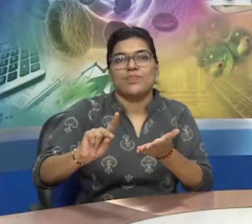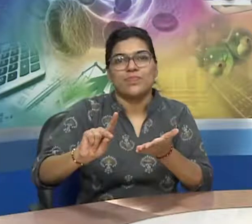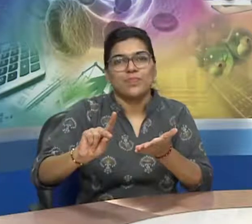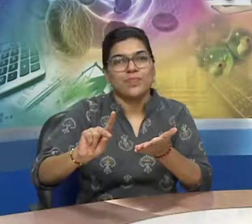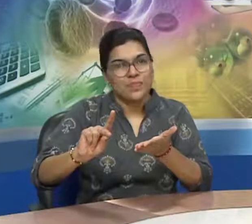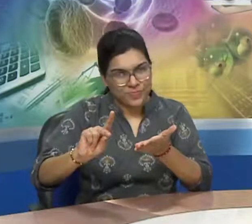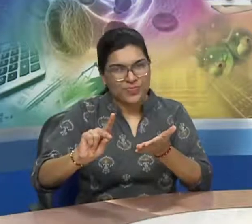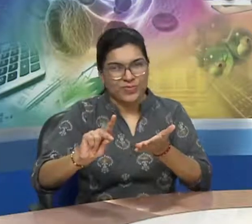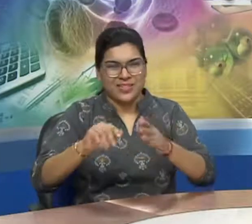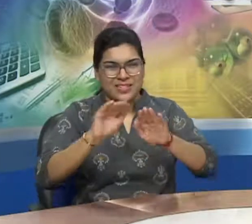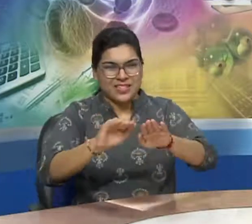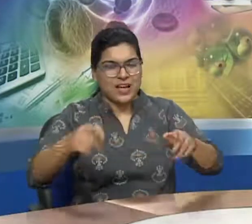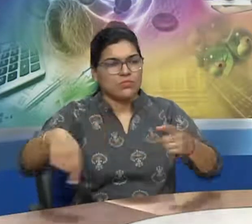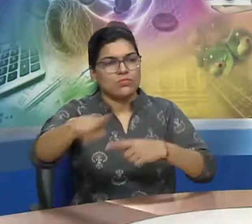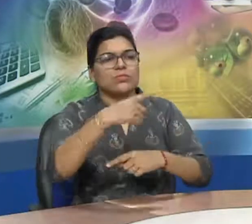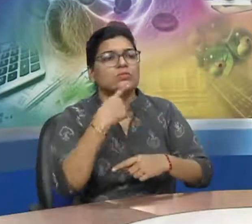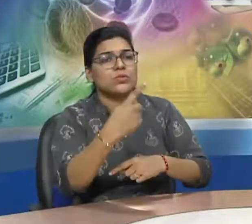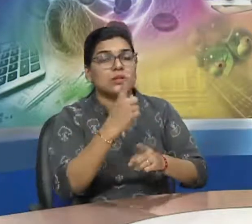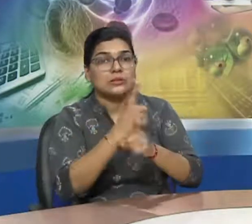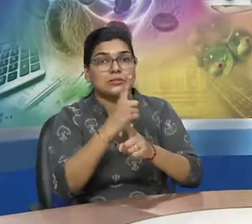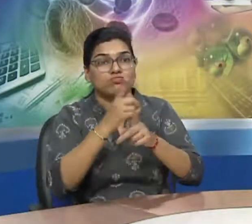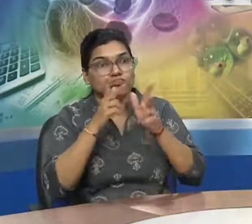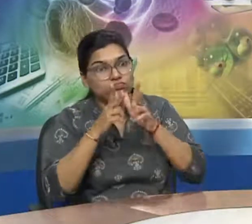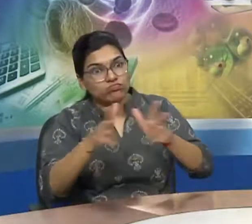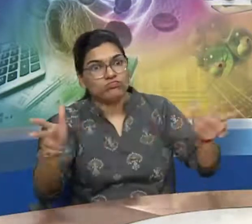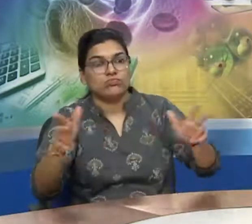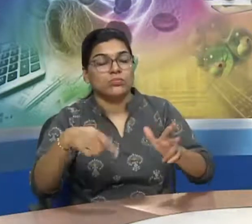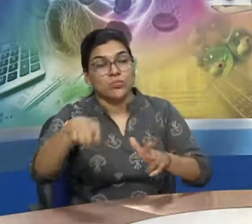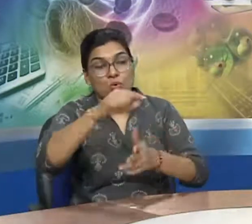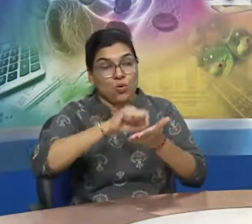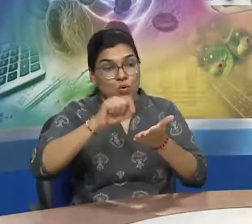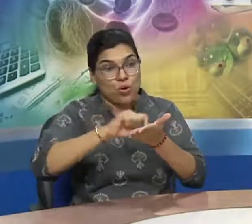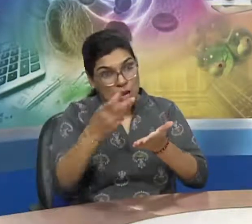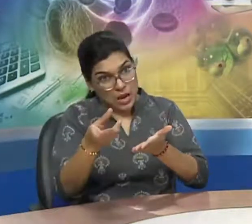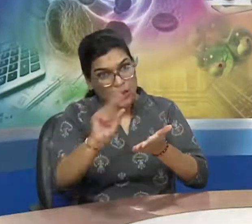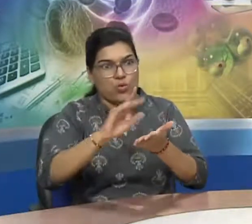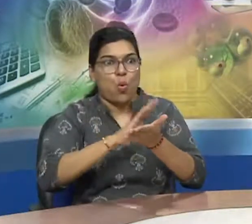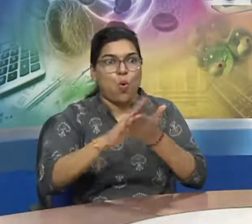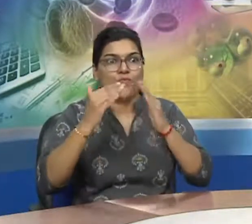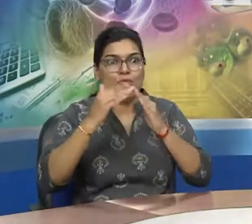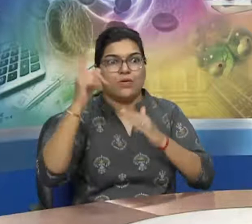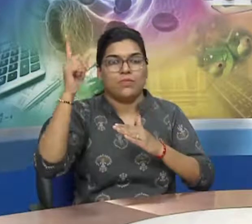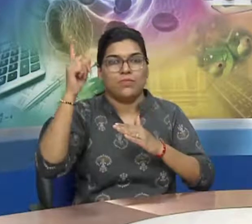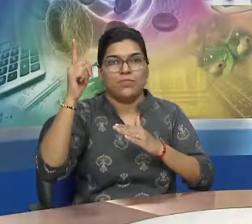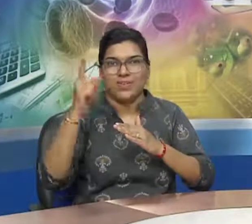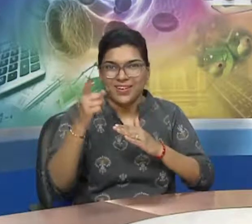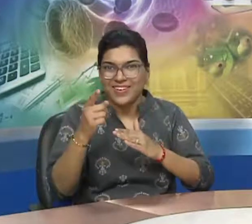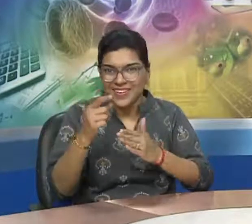and by putting these prefix, the meaning of the word gets changed.